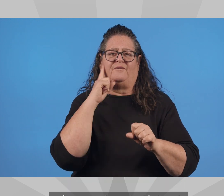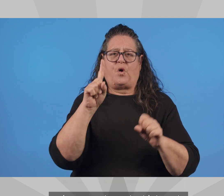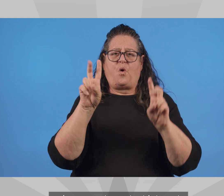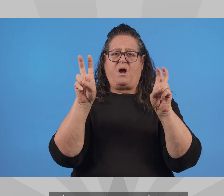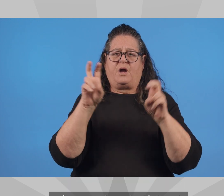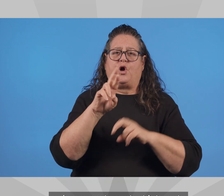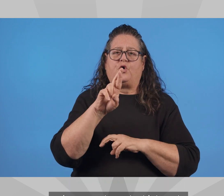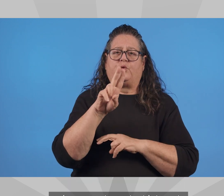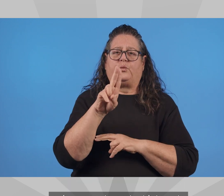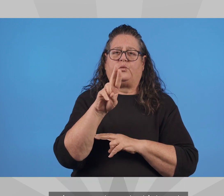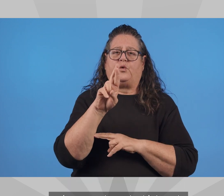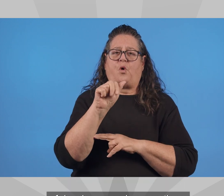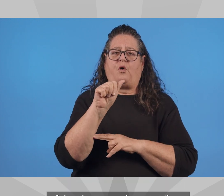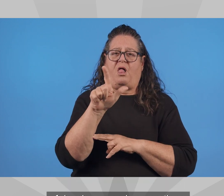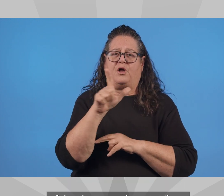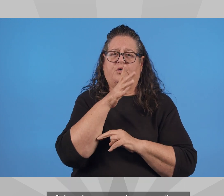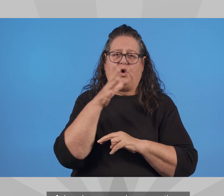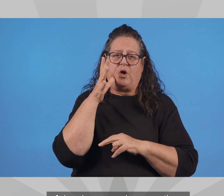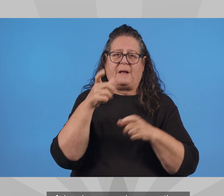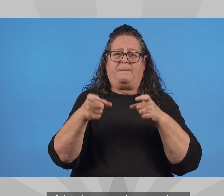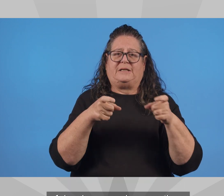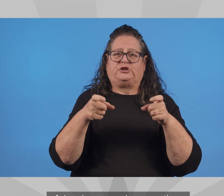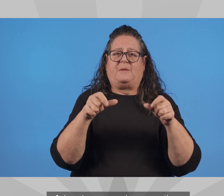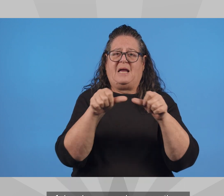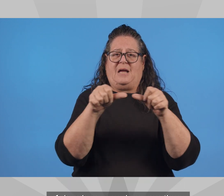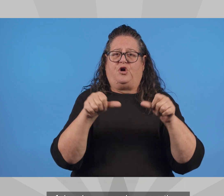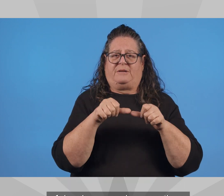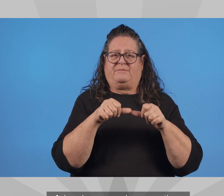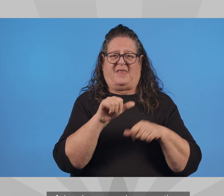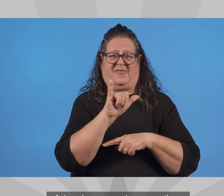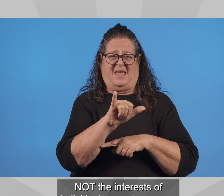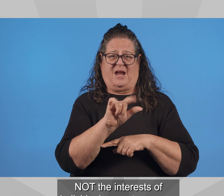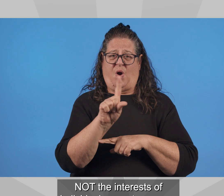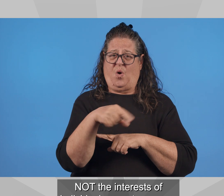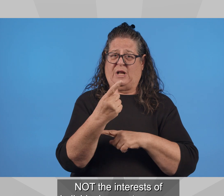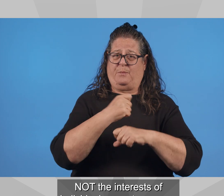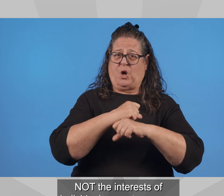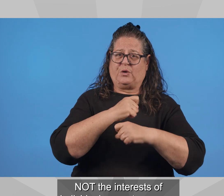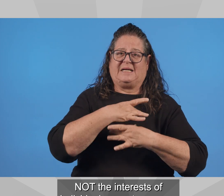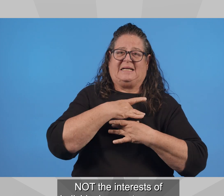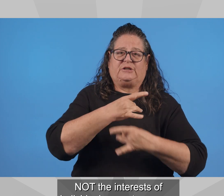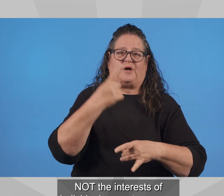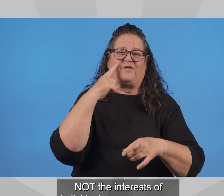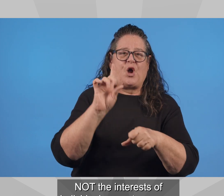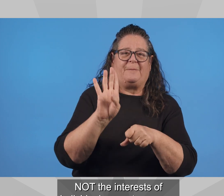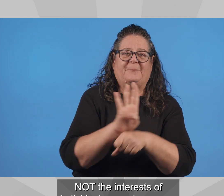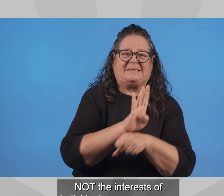serves to protect interests of developers and corporations, not the interests of individual property